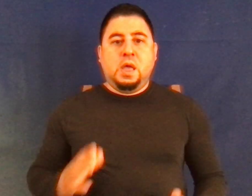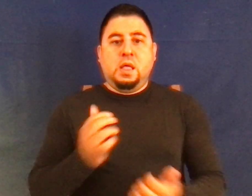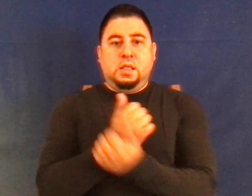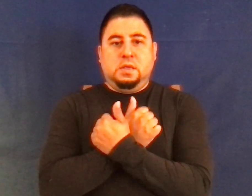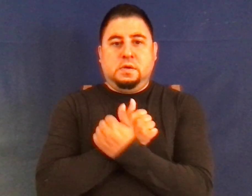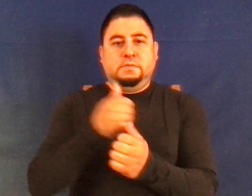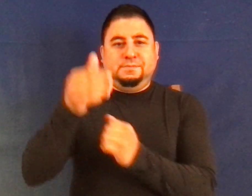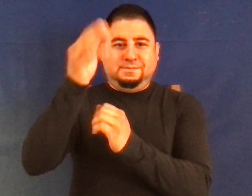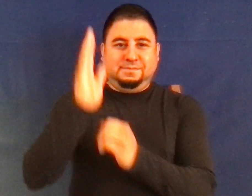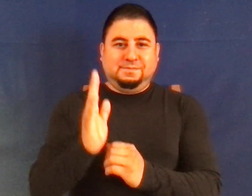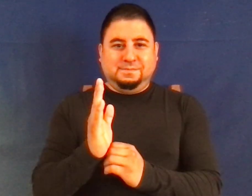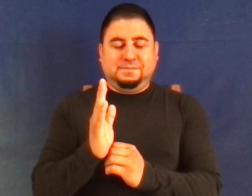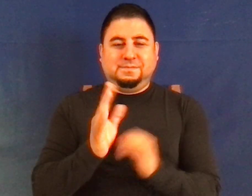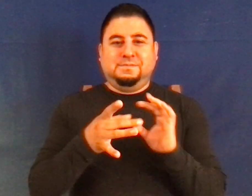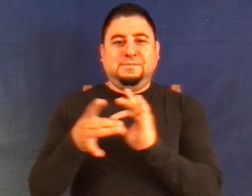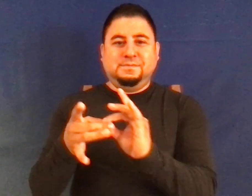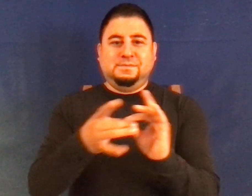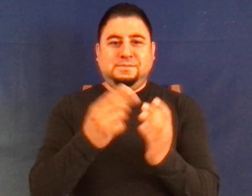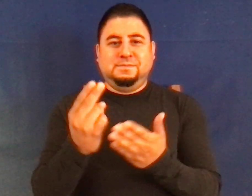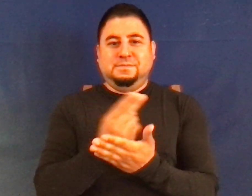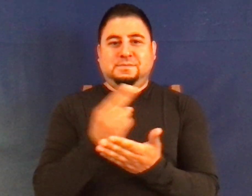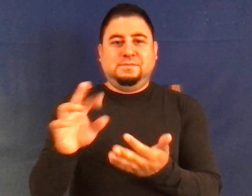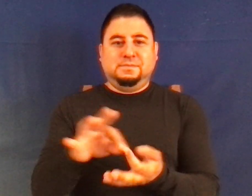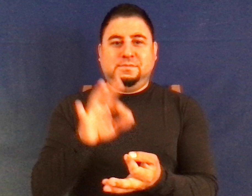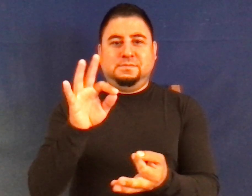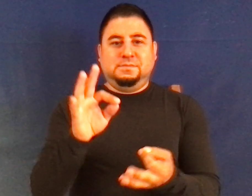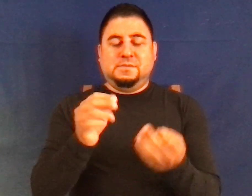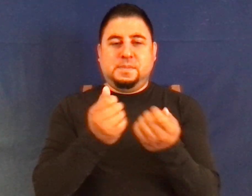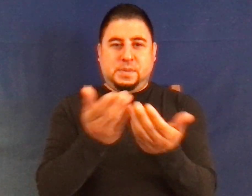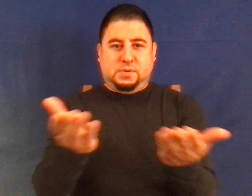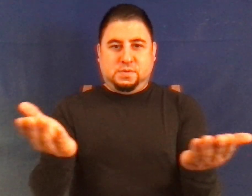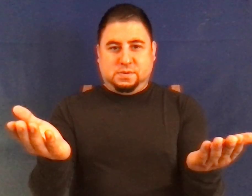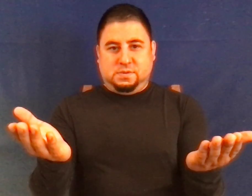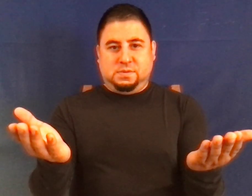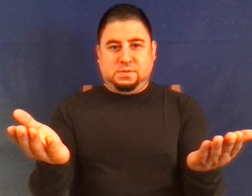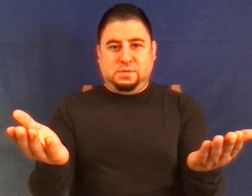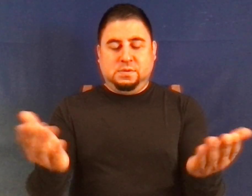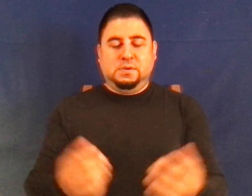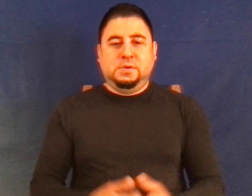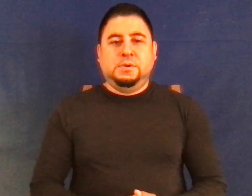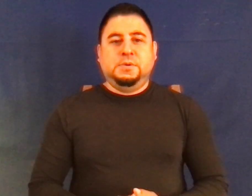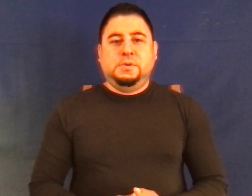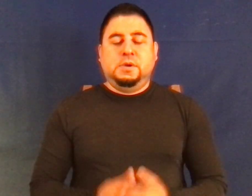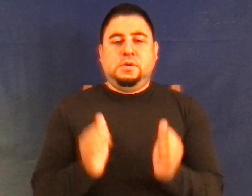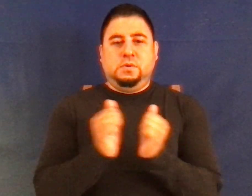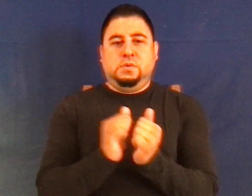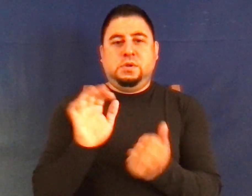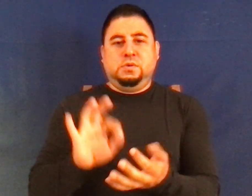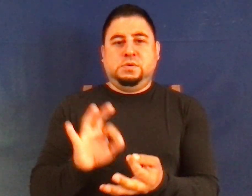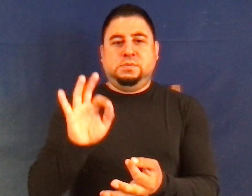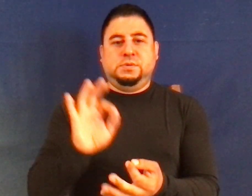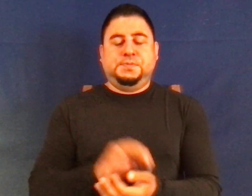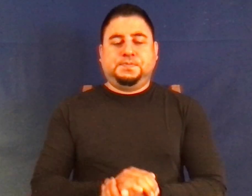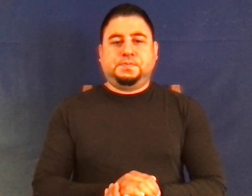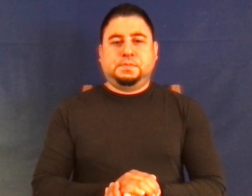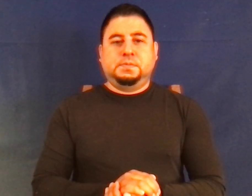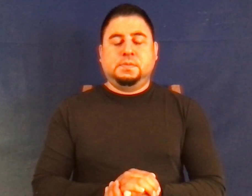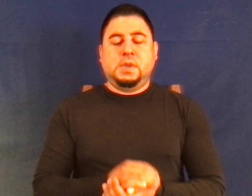of God, and the communion of the Holy Spirit be with you all. And with your spirit. My dear sisters